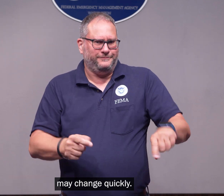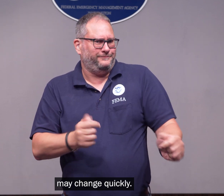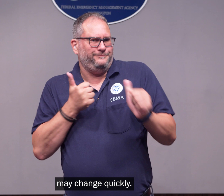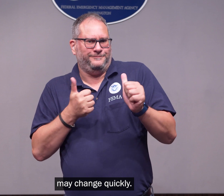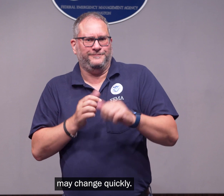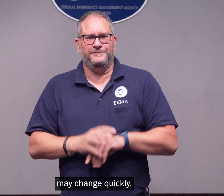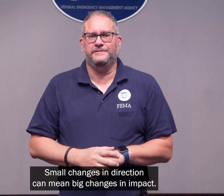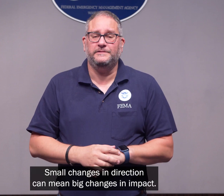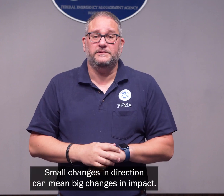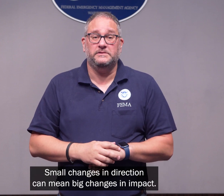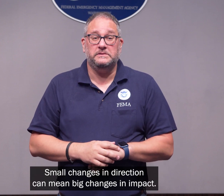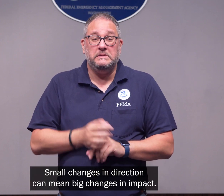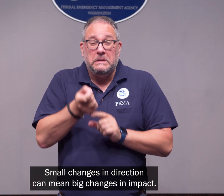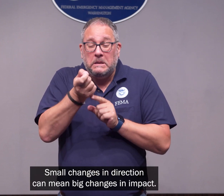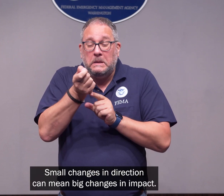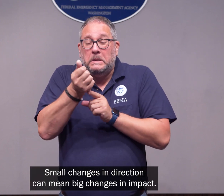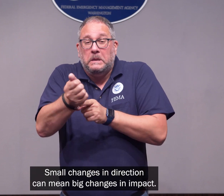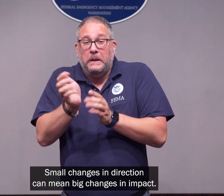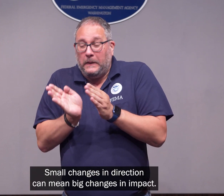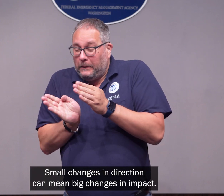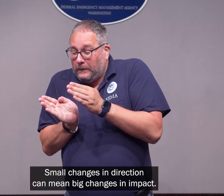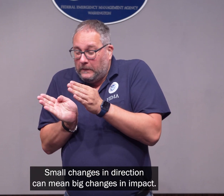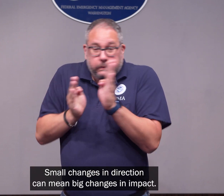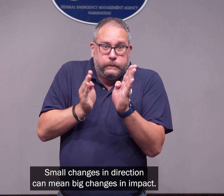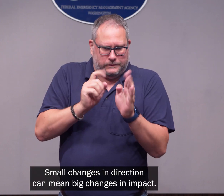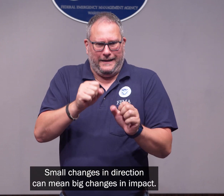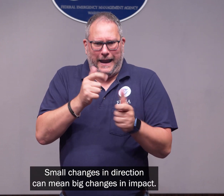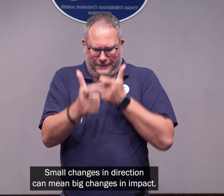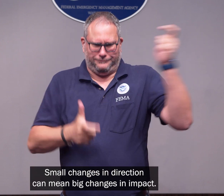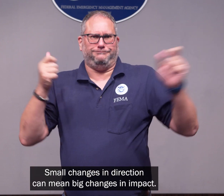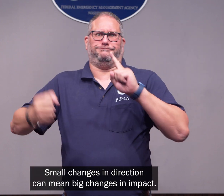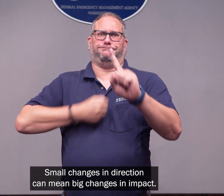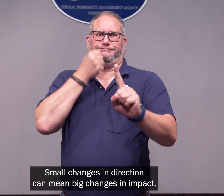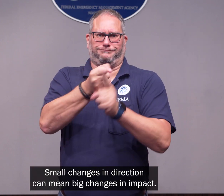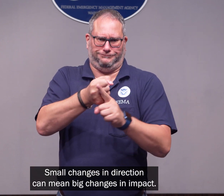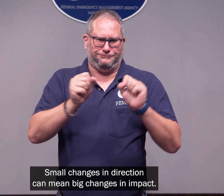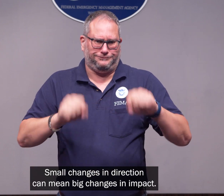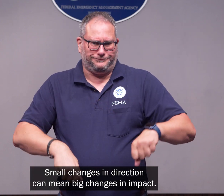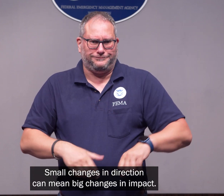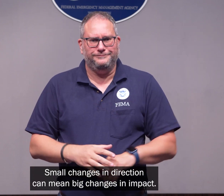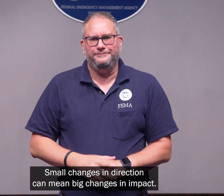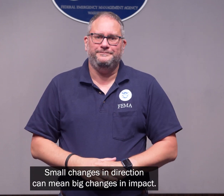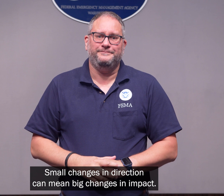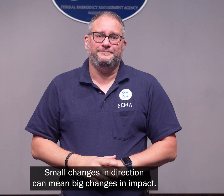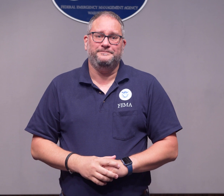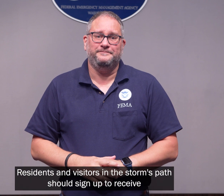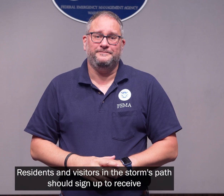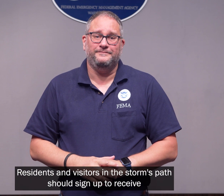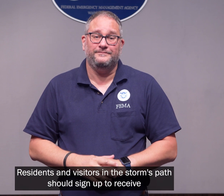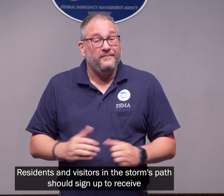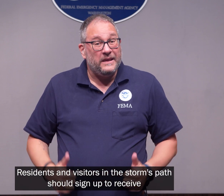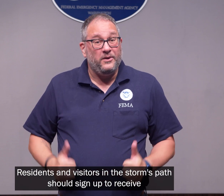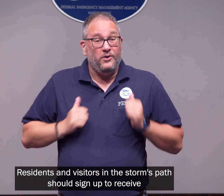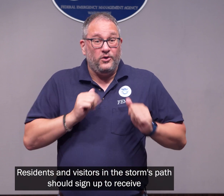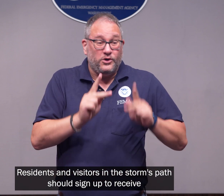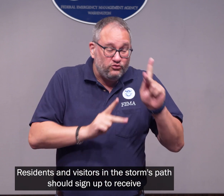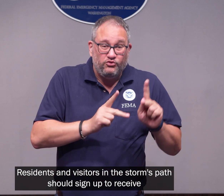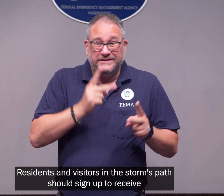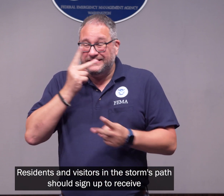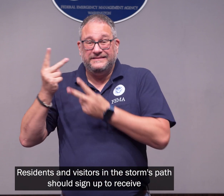quickly. Small changes in direction can mean big changes in impact. Residents and visitors in the